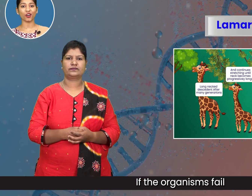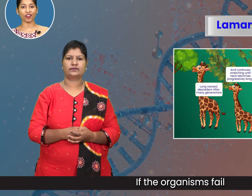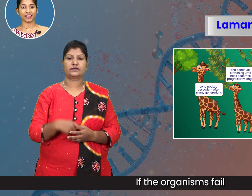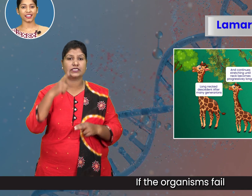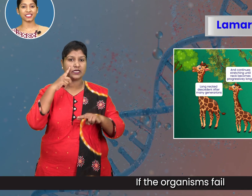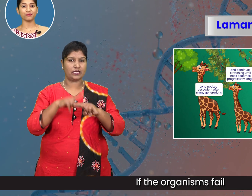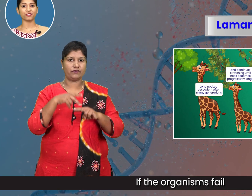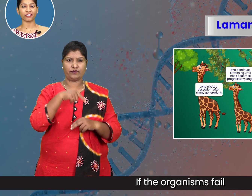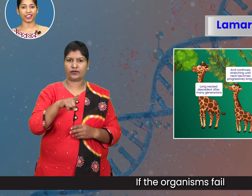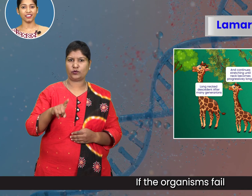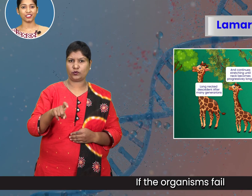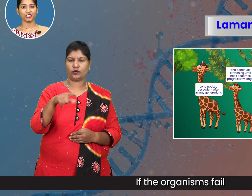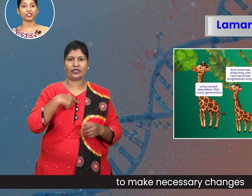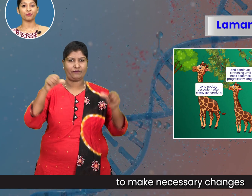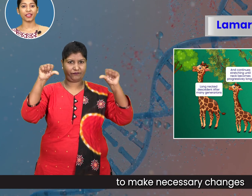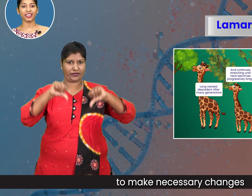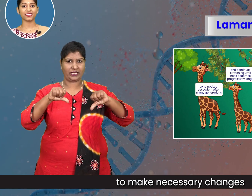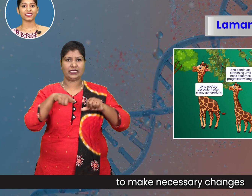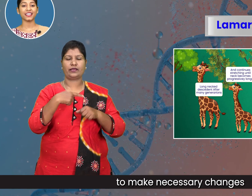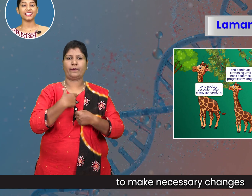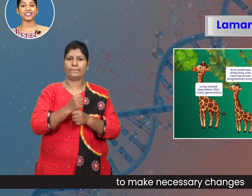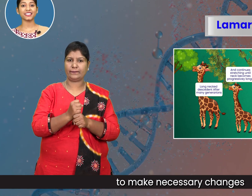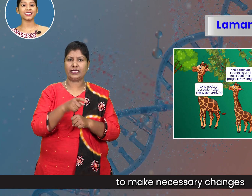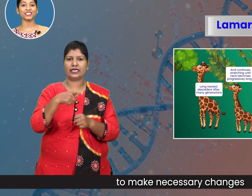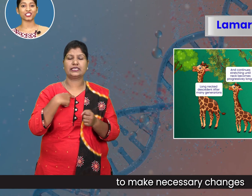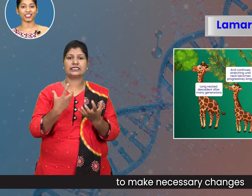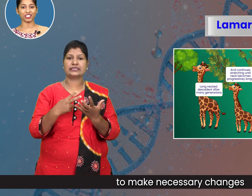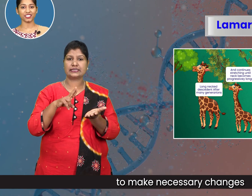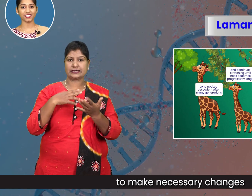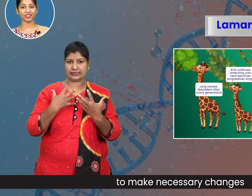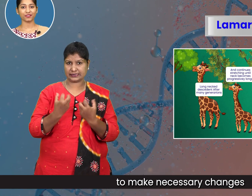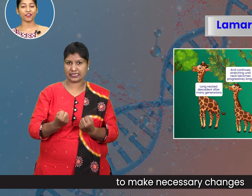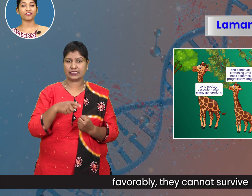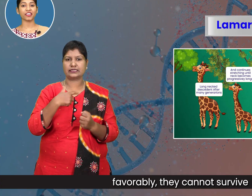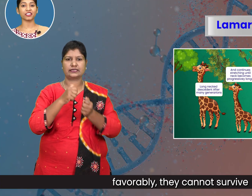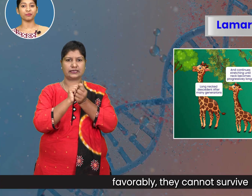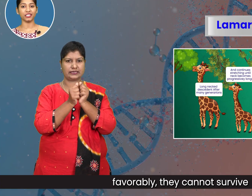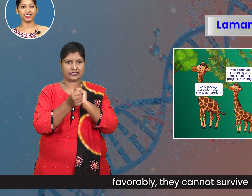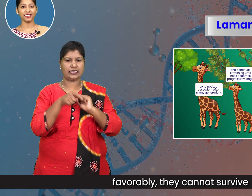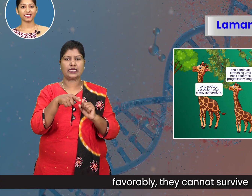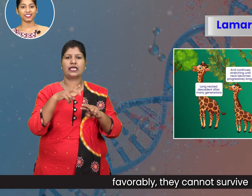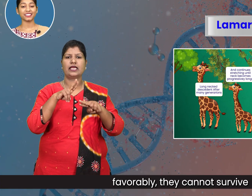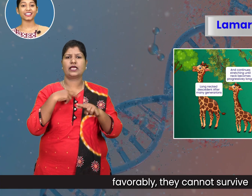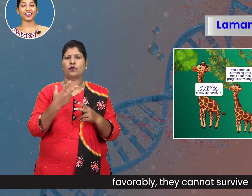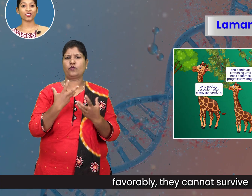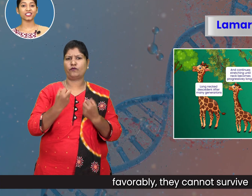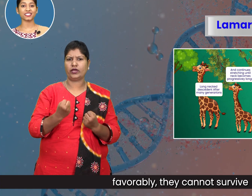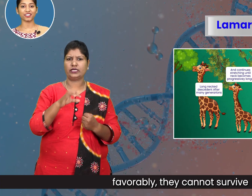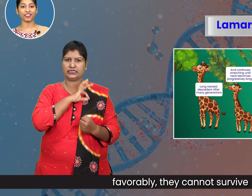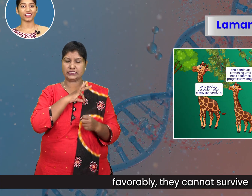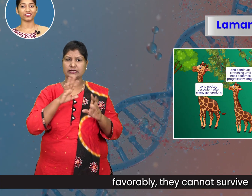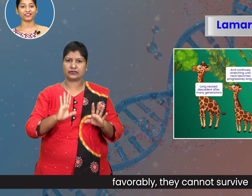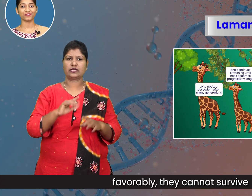If the organisms fail to make necessary changes favorably, they